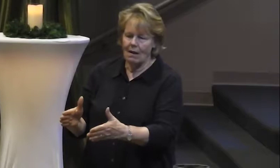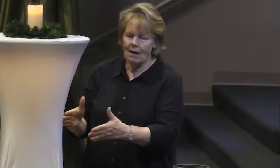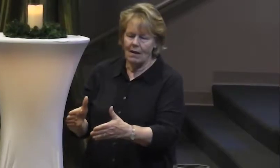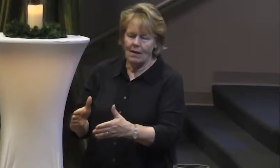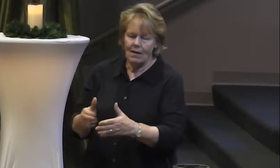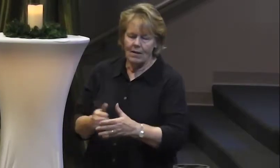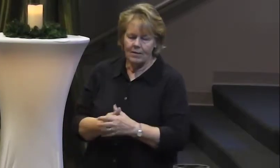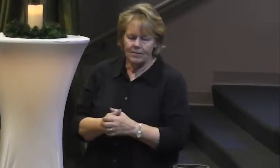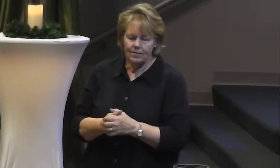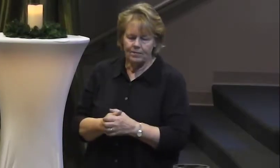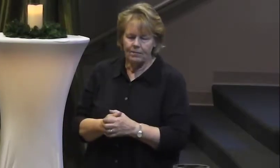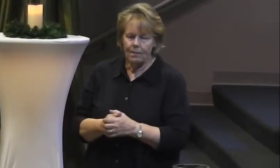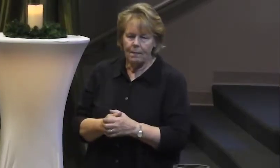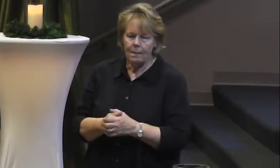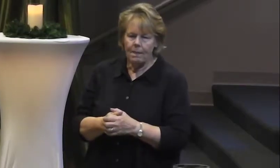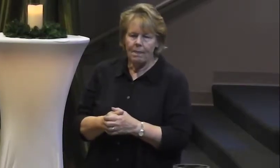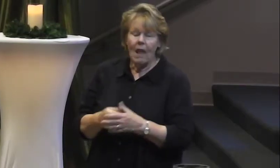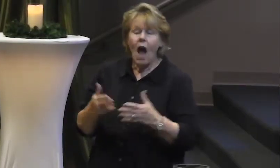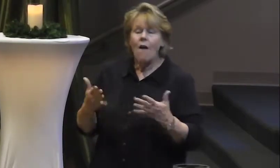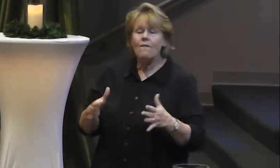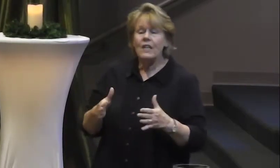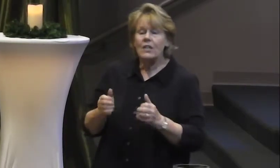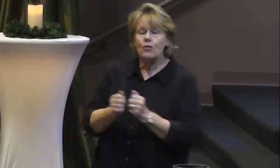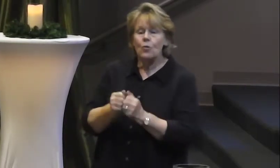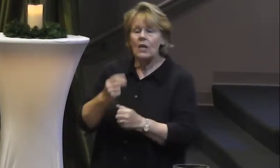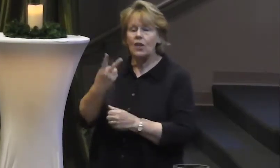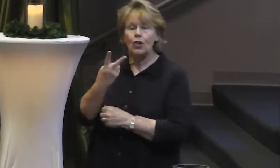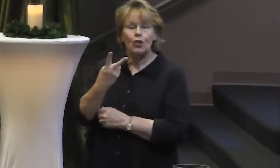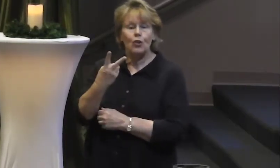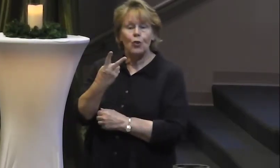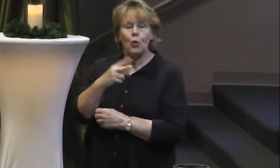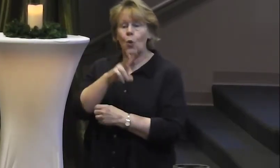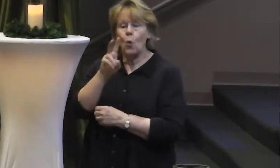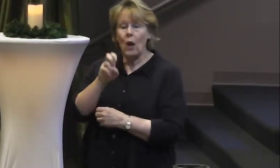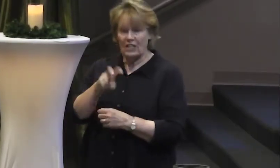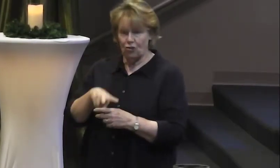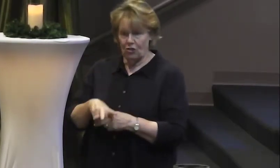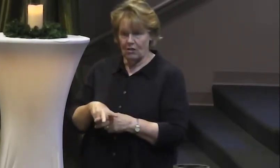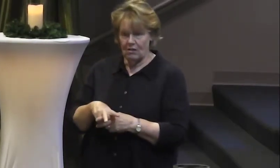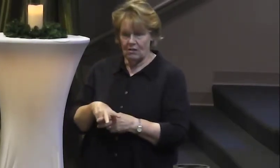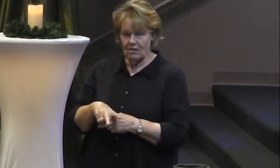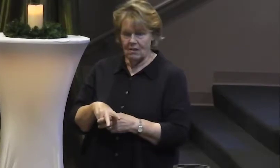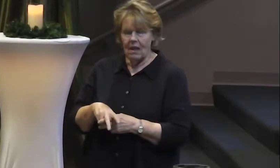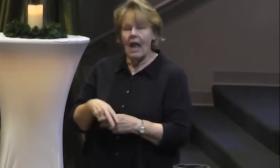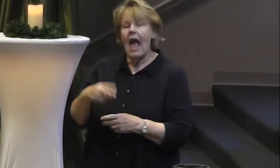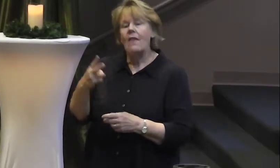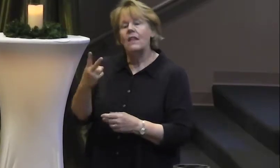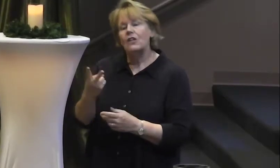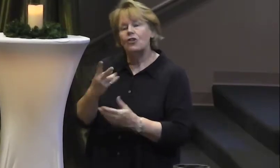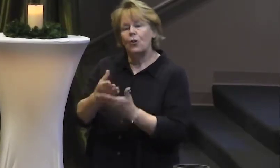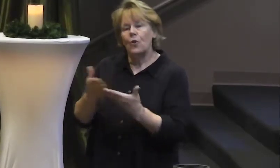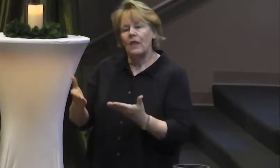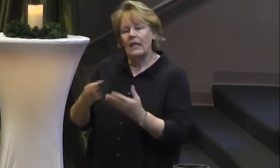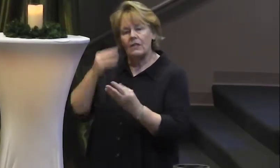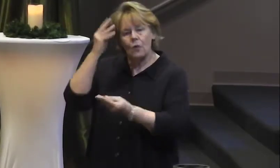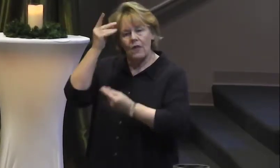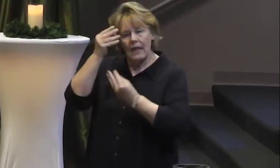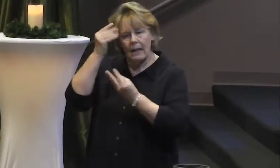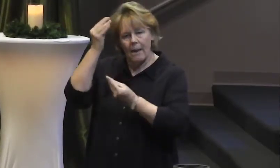Let me just close with two questions and with them two claims, just to ponder for a moment. And ask the Holy Spirit